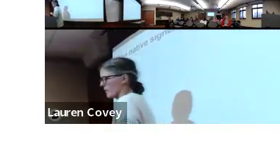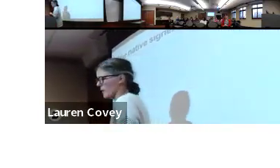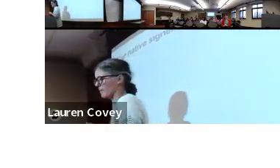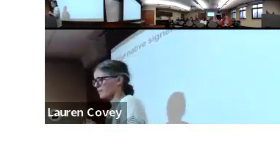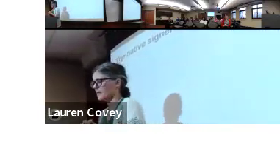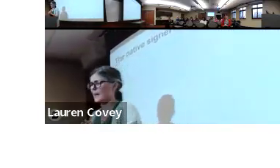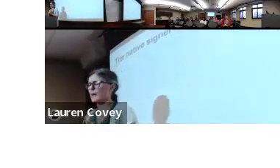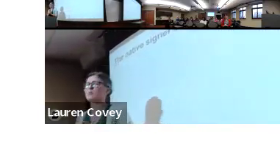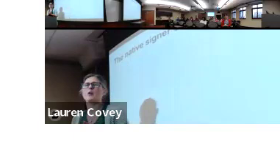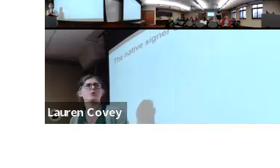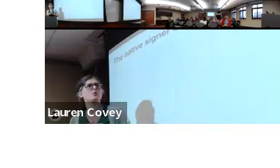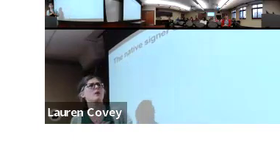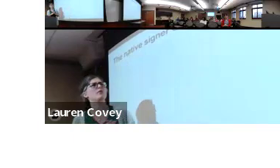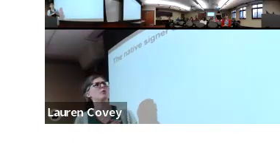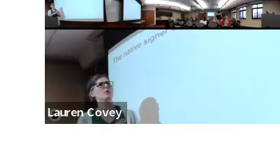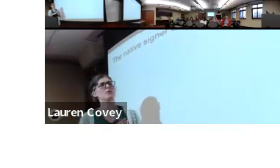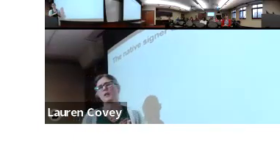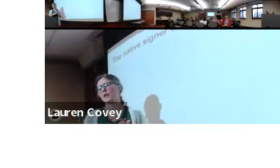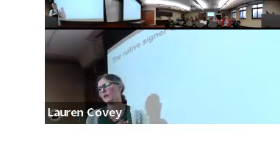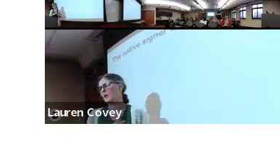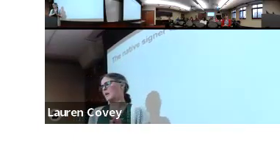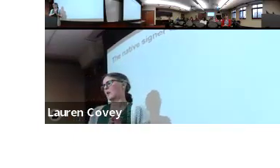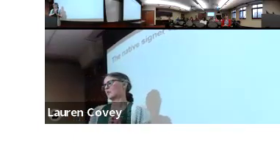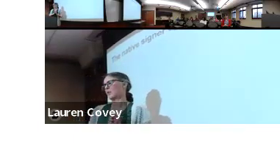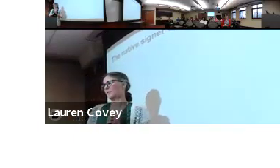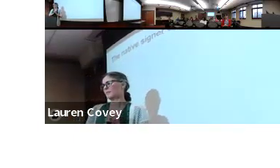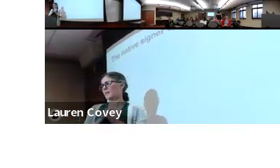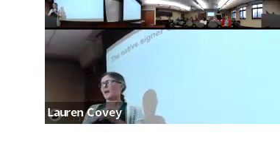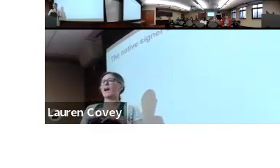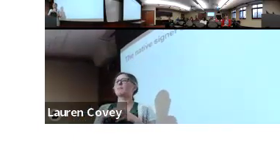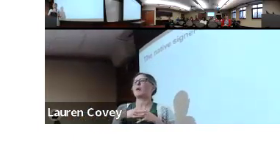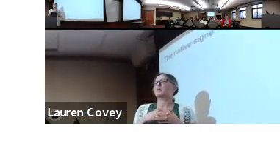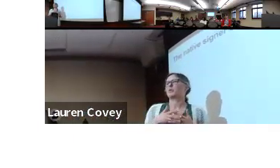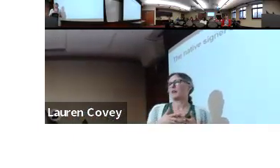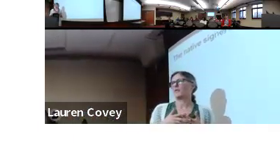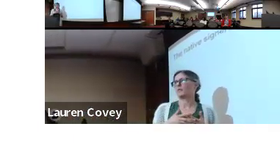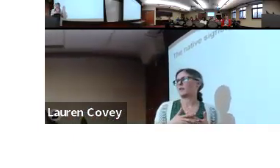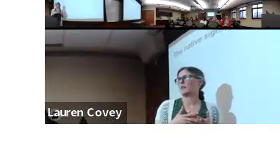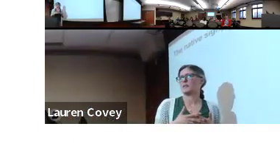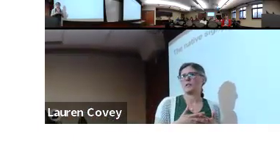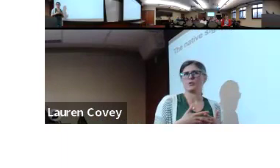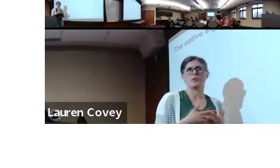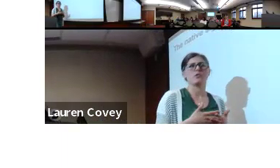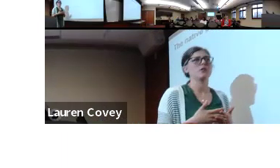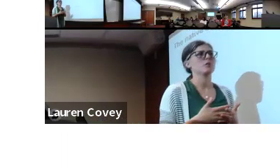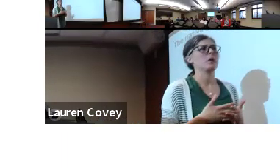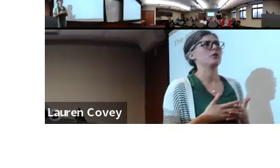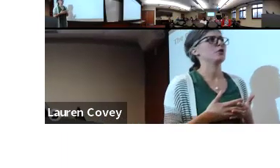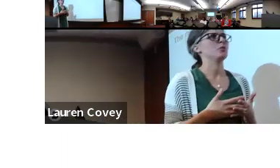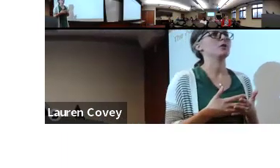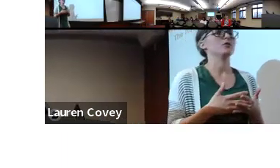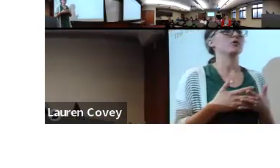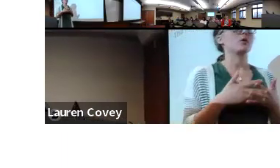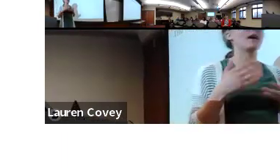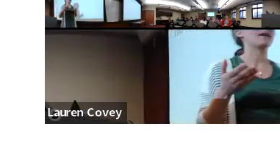through the sign language part, which is what I'll focus on today. So I probably don't have to say this to this audience, but